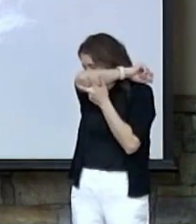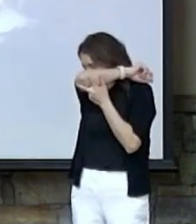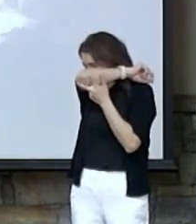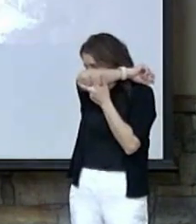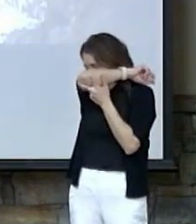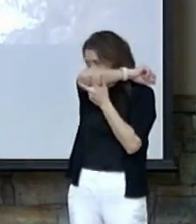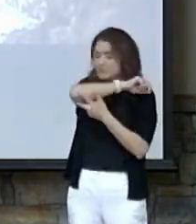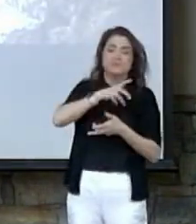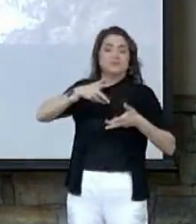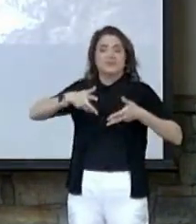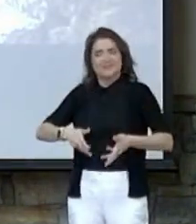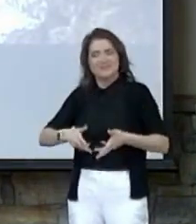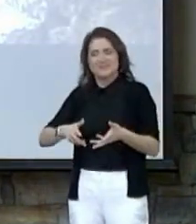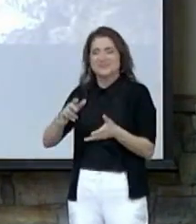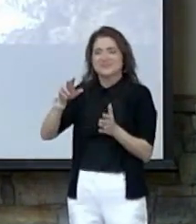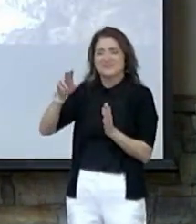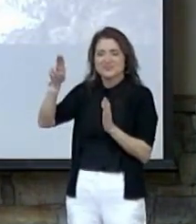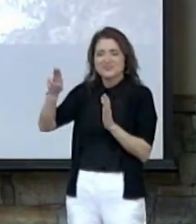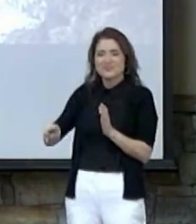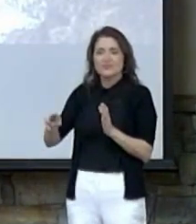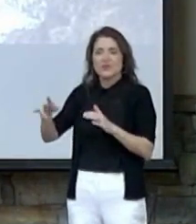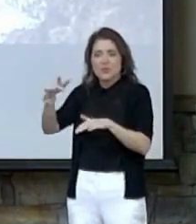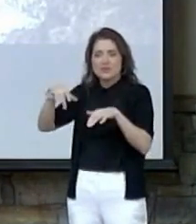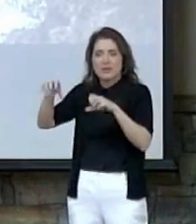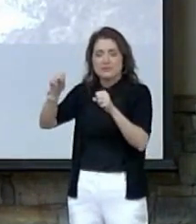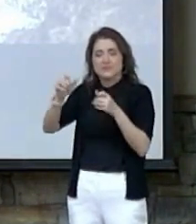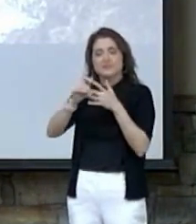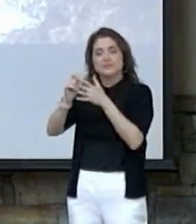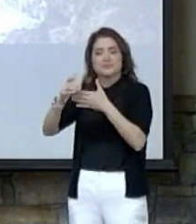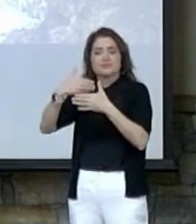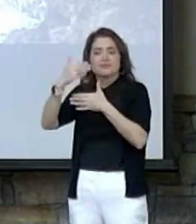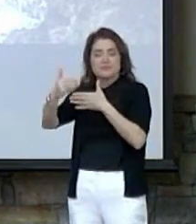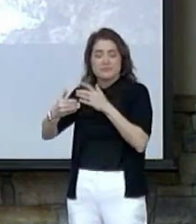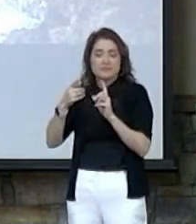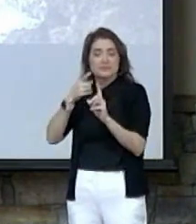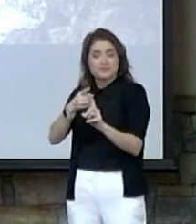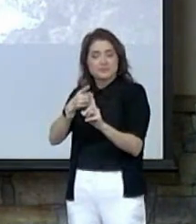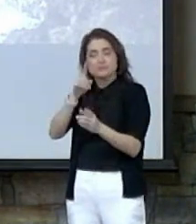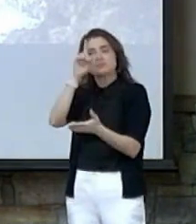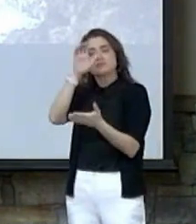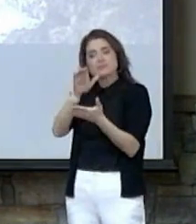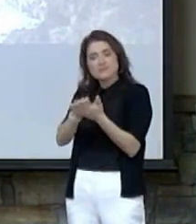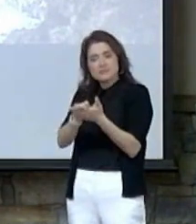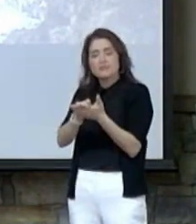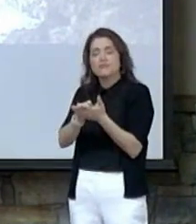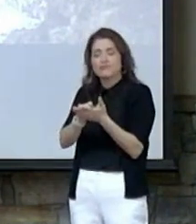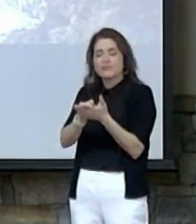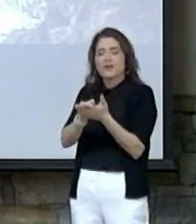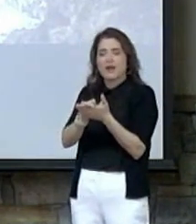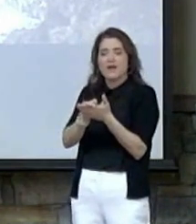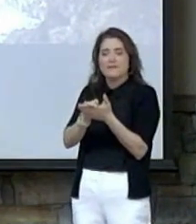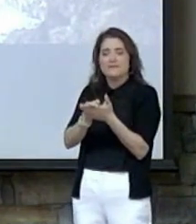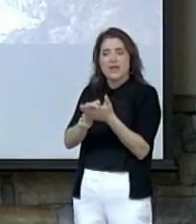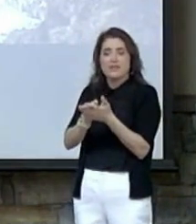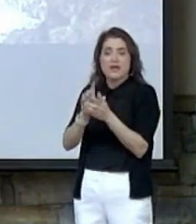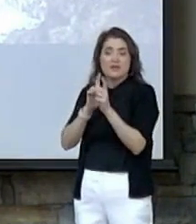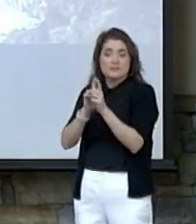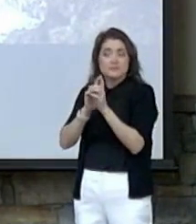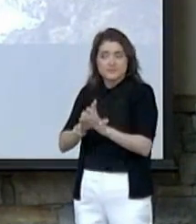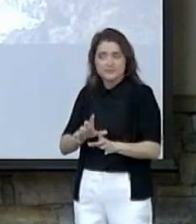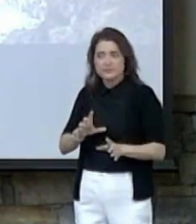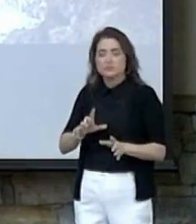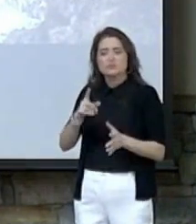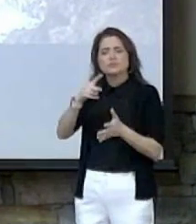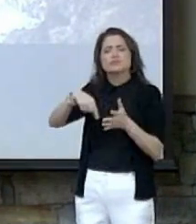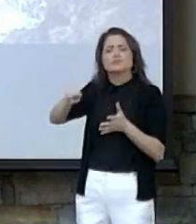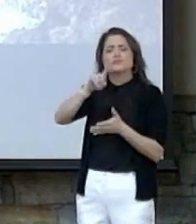indeed empty, which leads us to this next point, the belief of the apostles. What did the apostles believe really